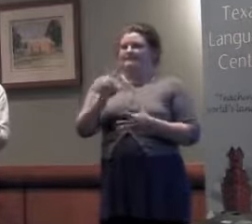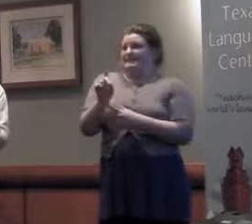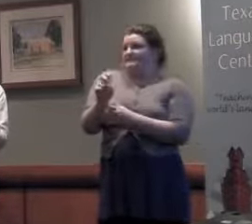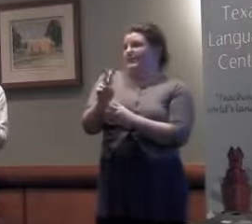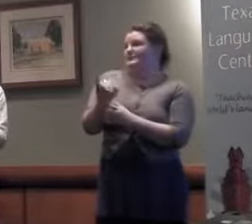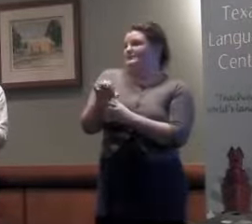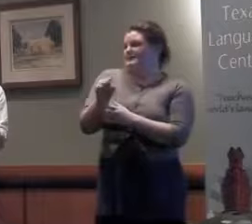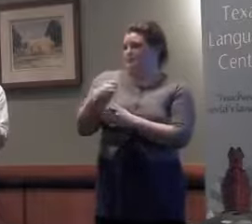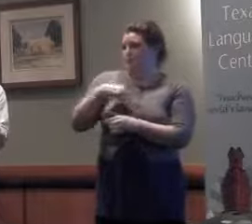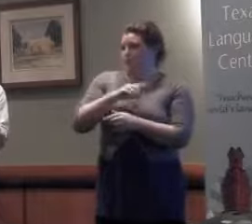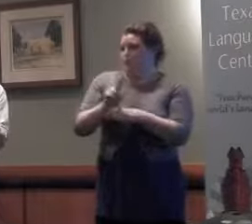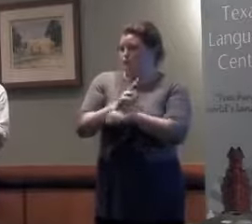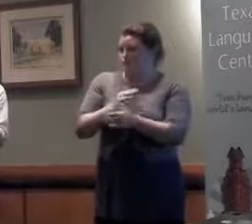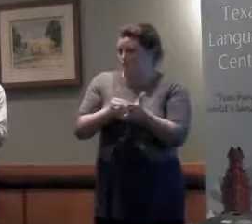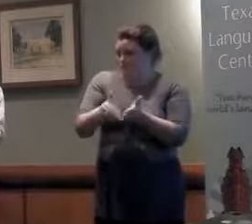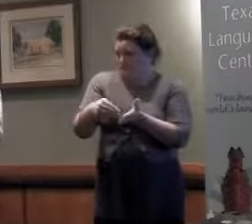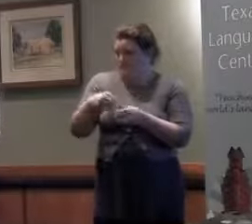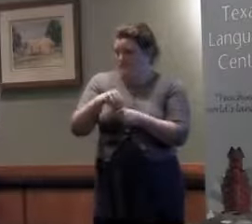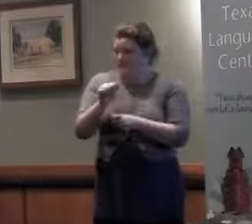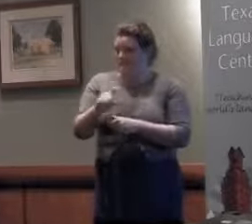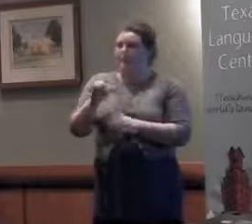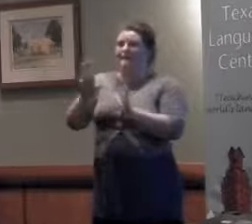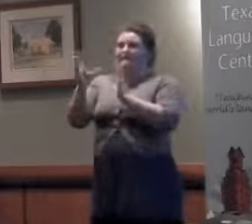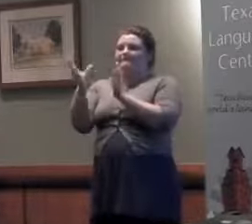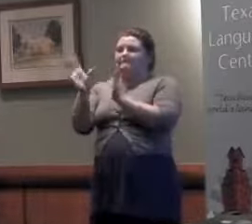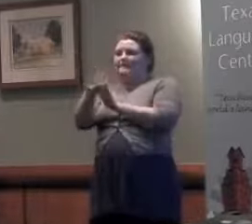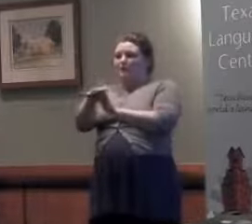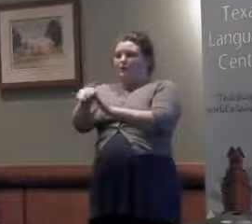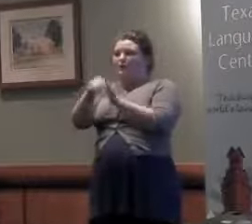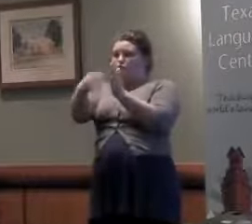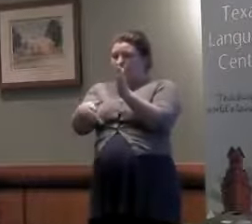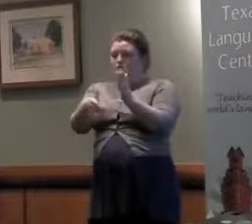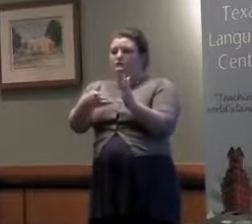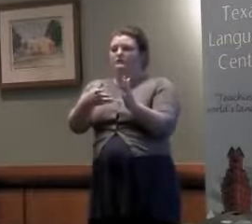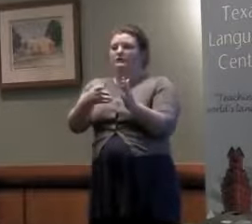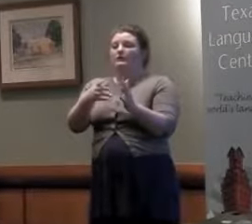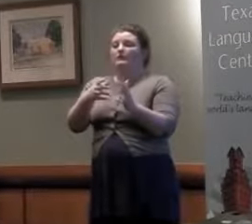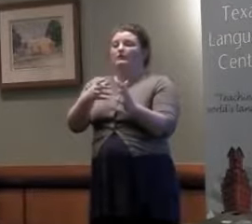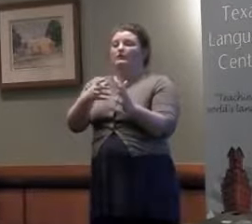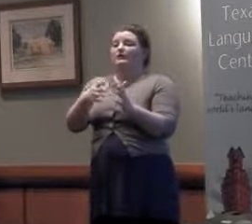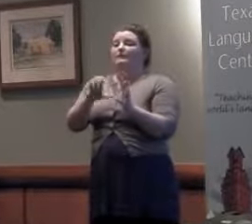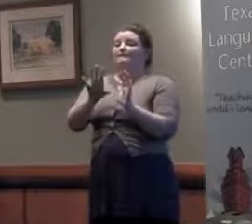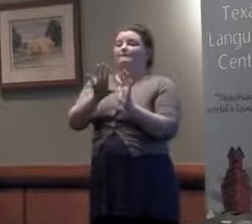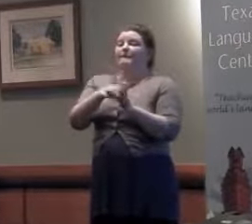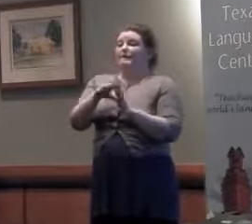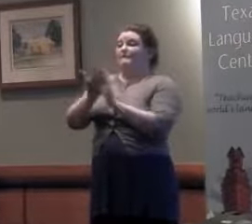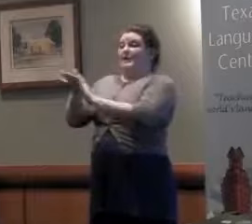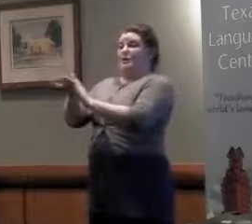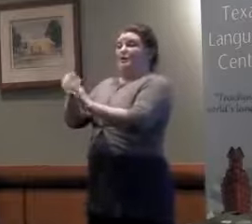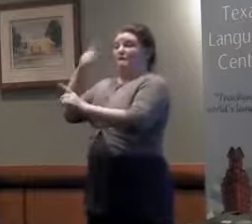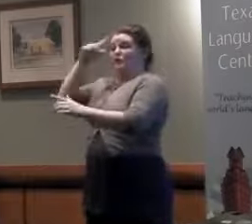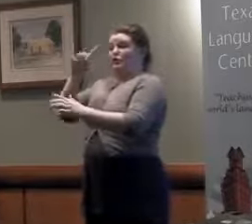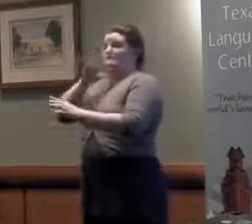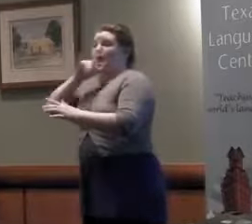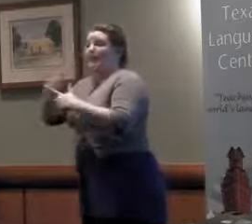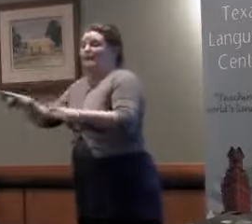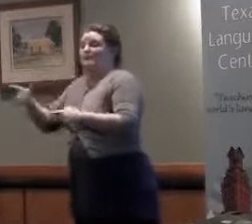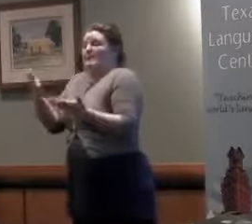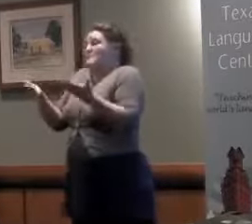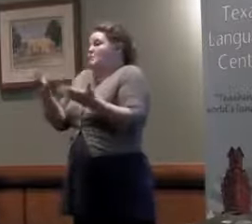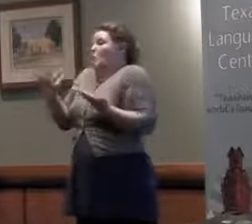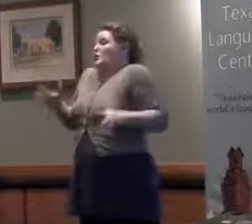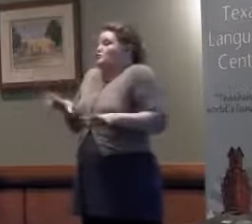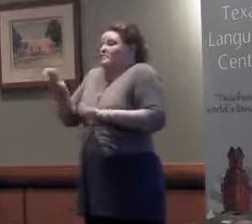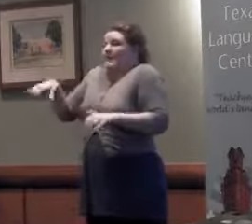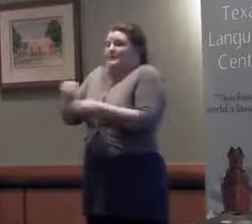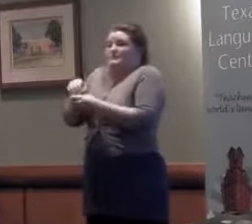devices that we use quite a bit, videotaping our students, can videotaping students in spoken language, and maybe it's already done in spoken language